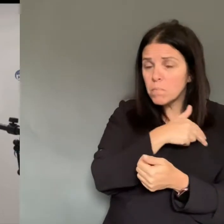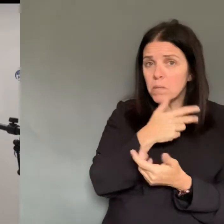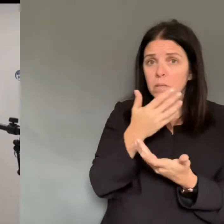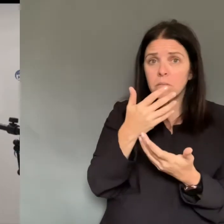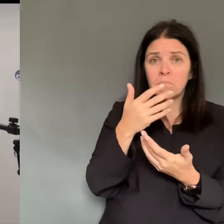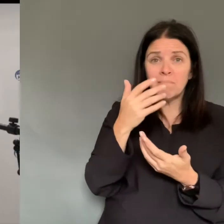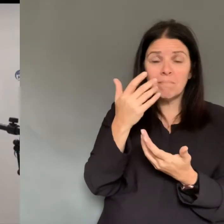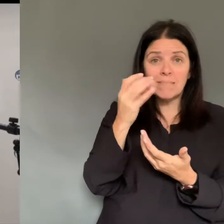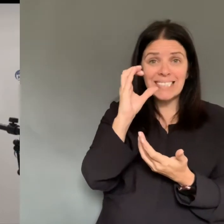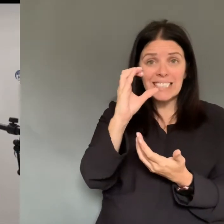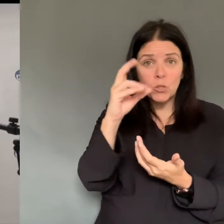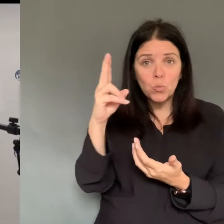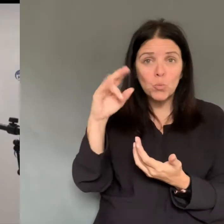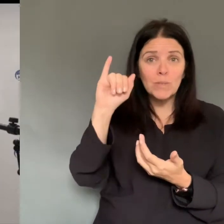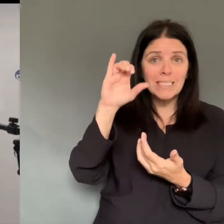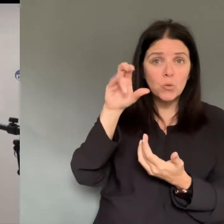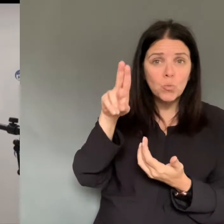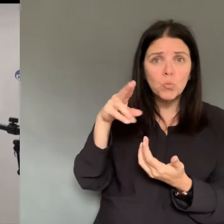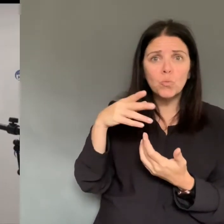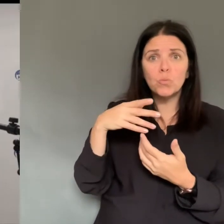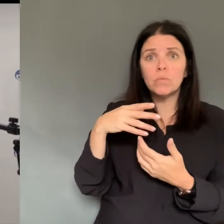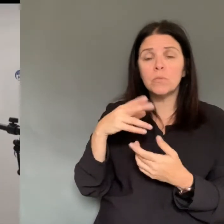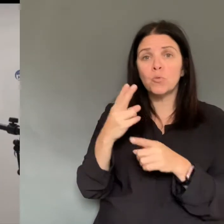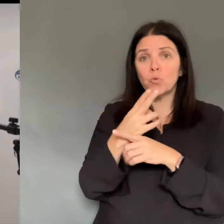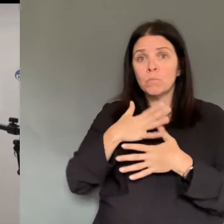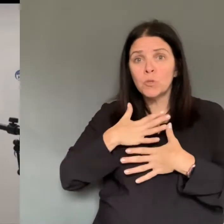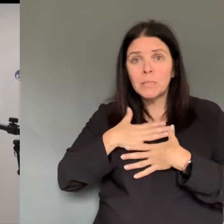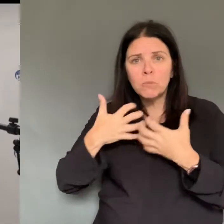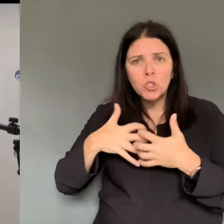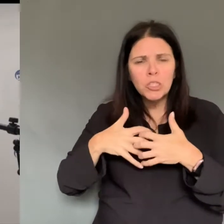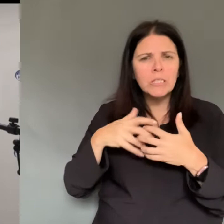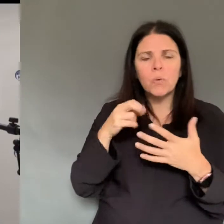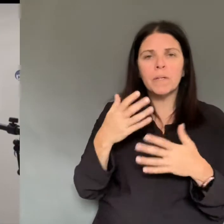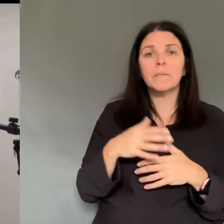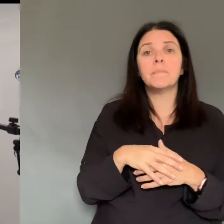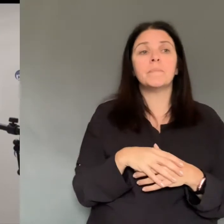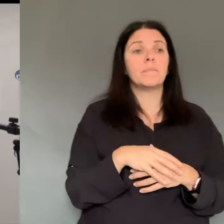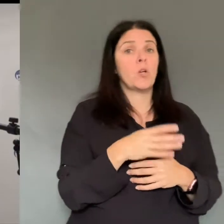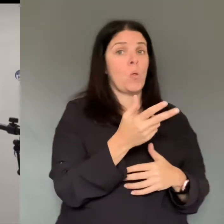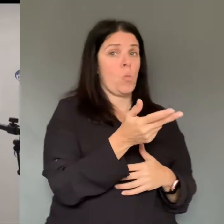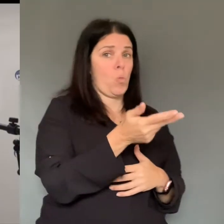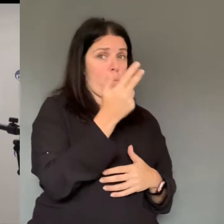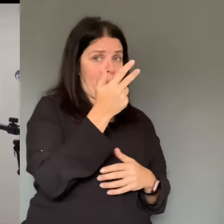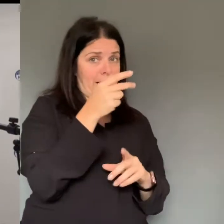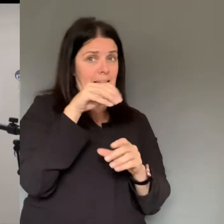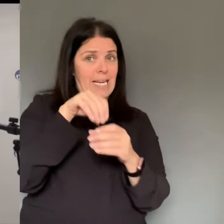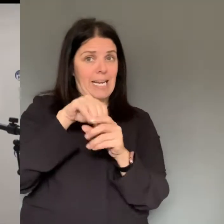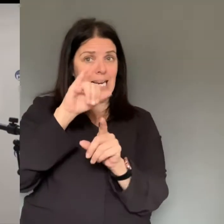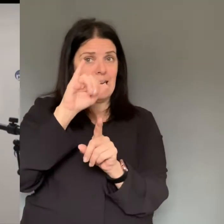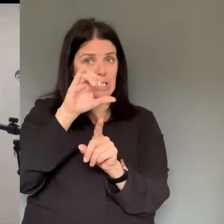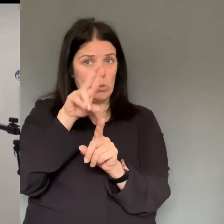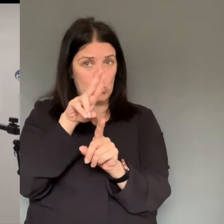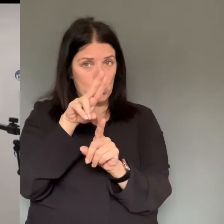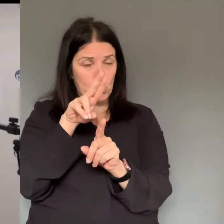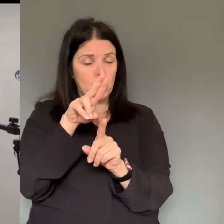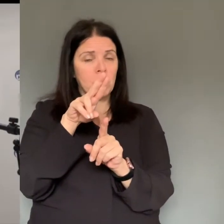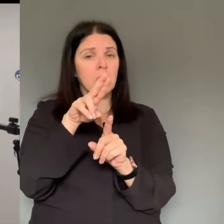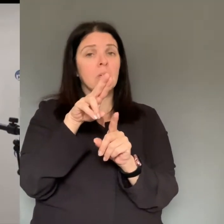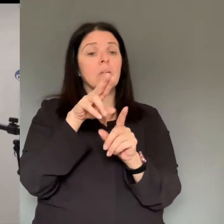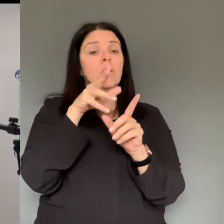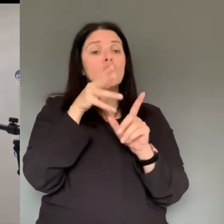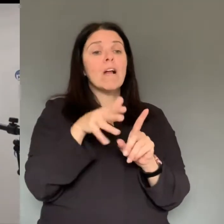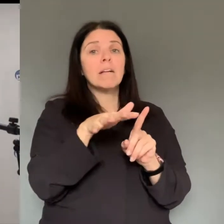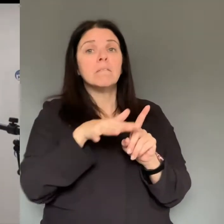Now that we have evidence of community transmission, is there any further steps that need to be taken